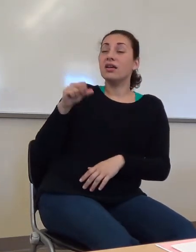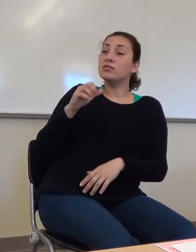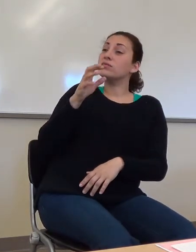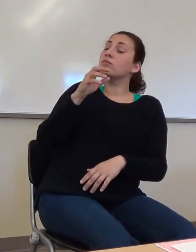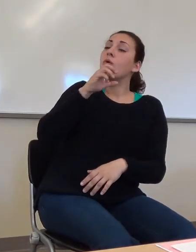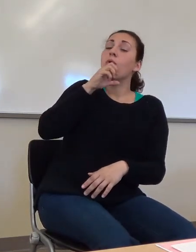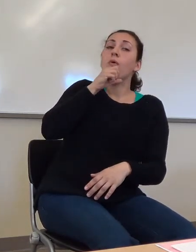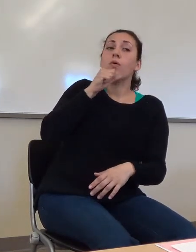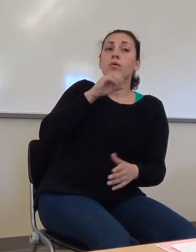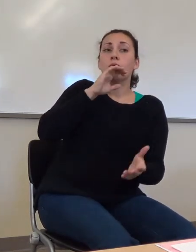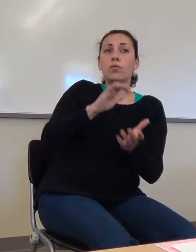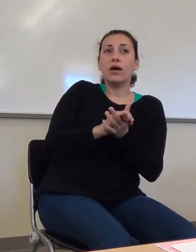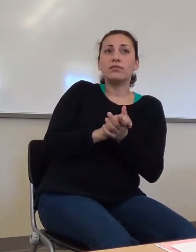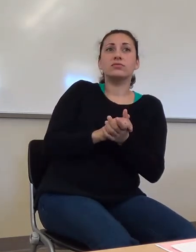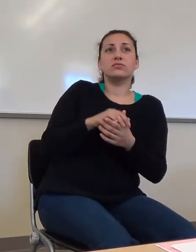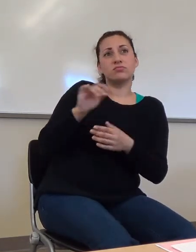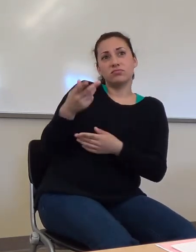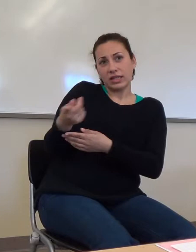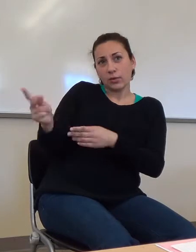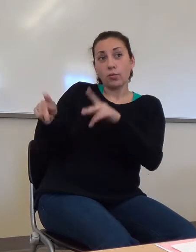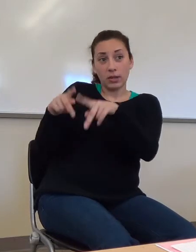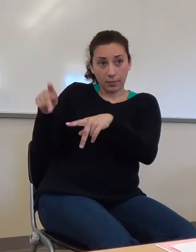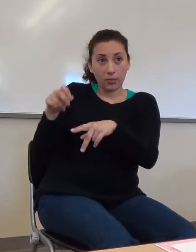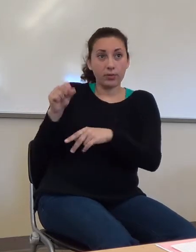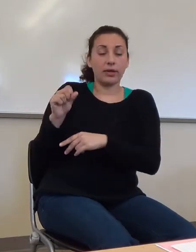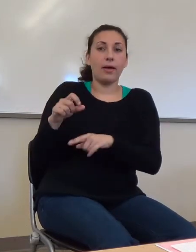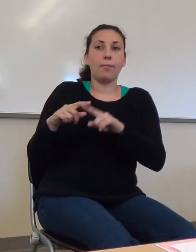necessarily anybody's wife, but they were like the